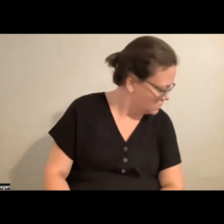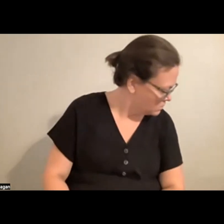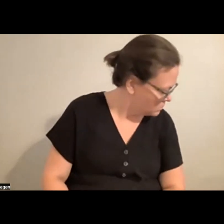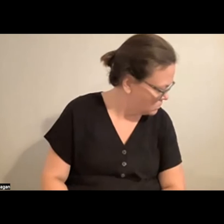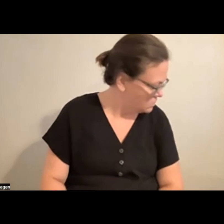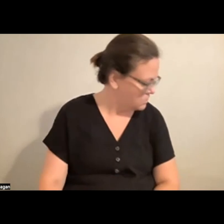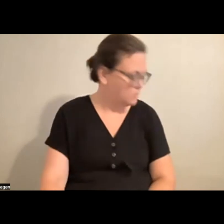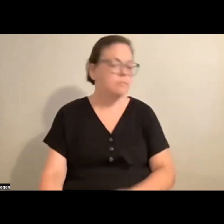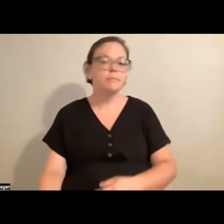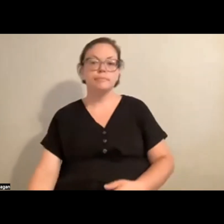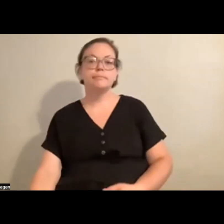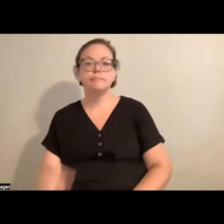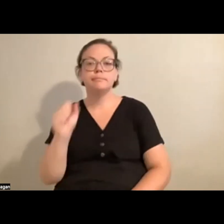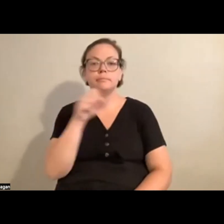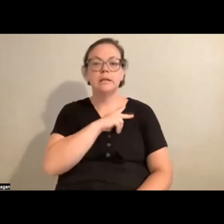Yeah, Prince.